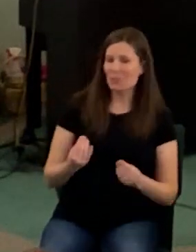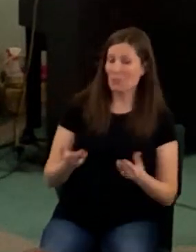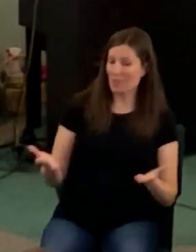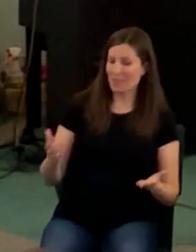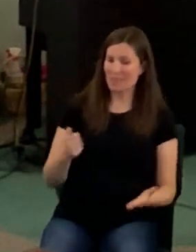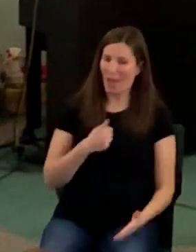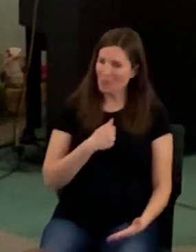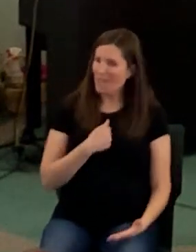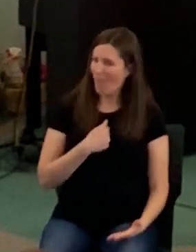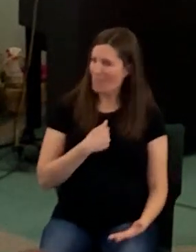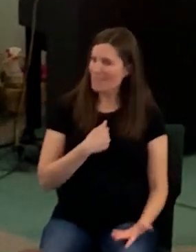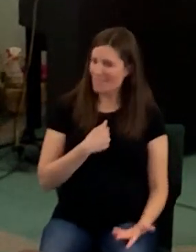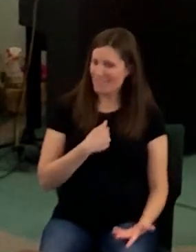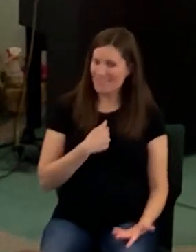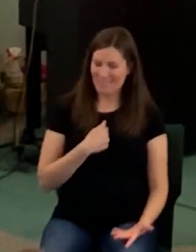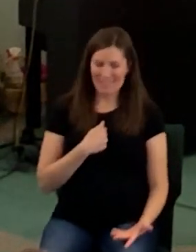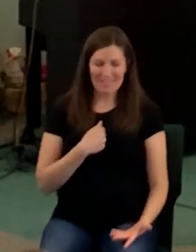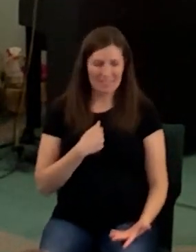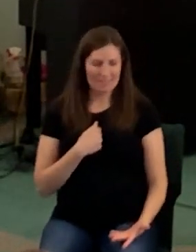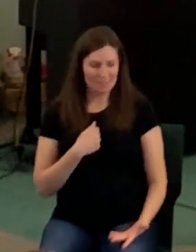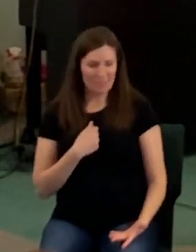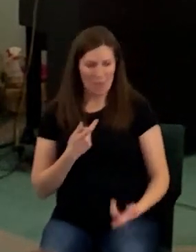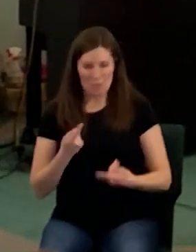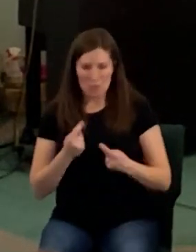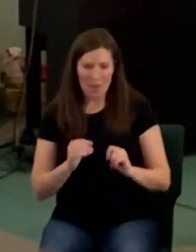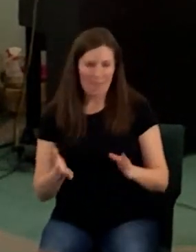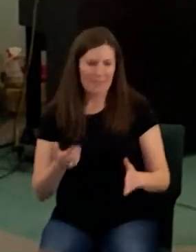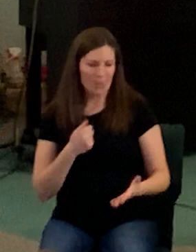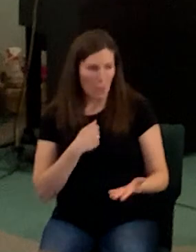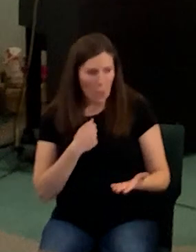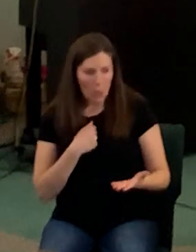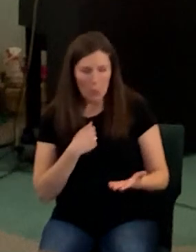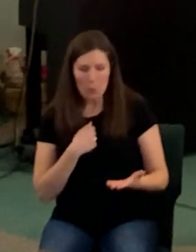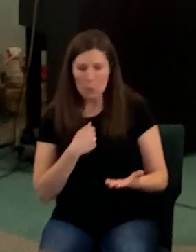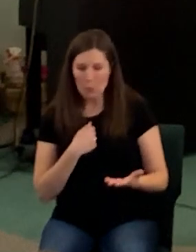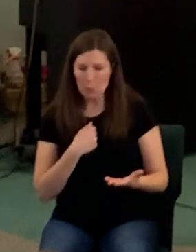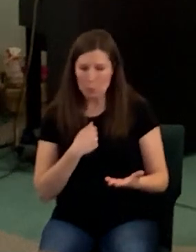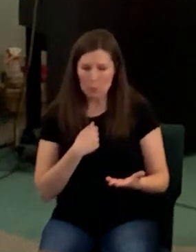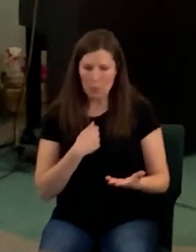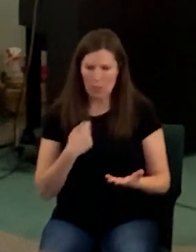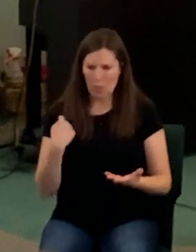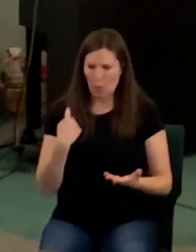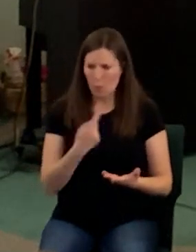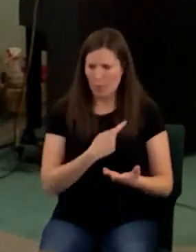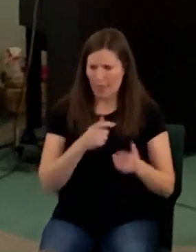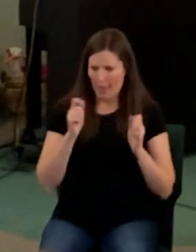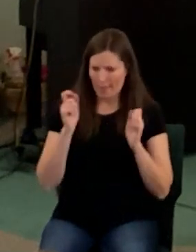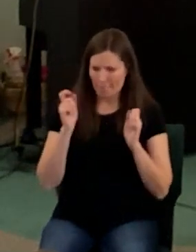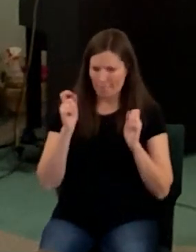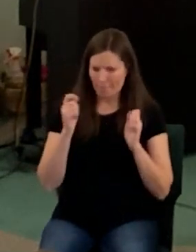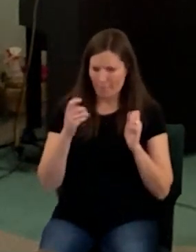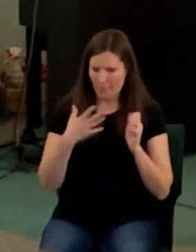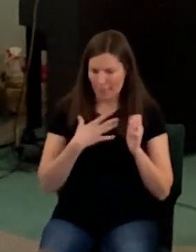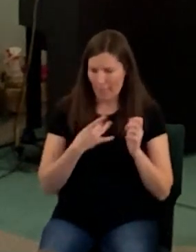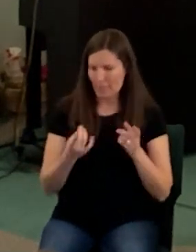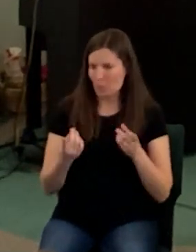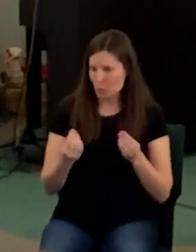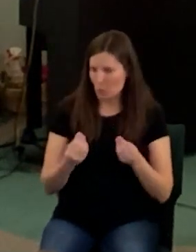what we do. We like to go it alone and try things alone. We often try to do things on our own